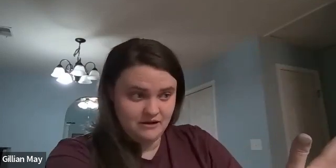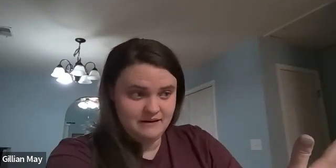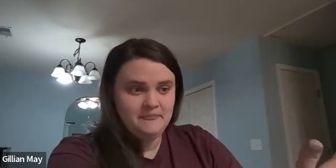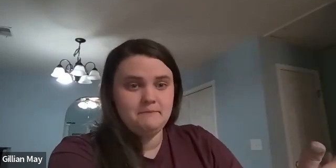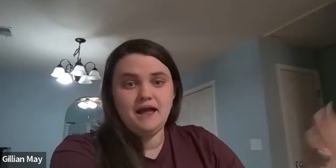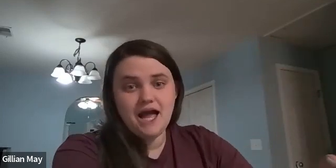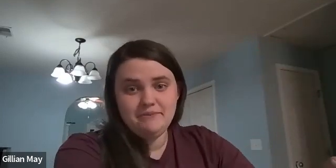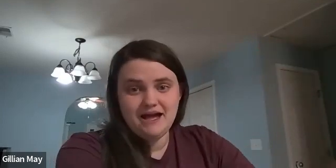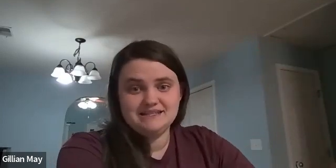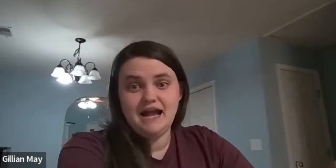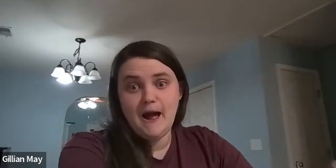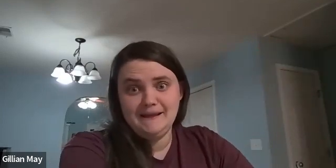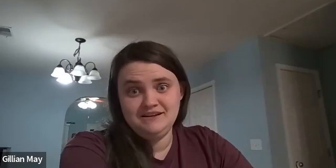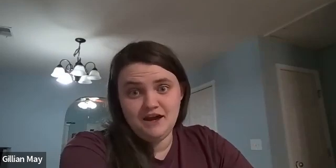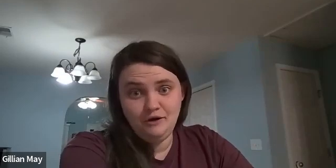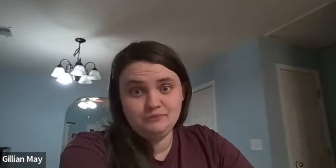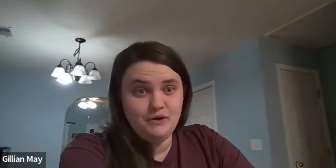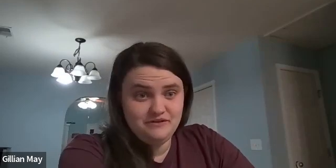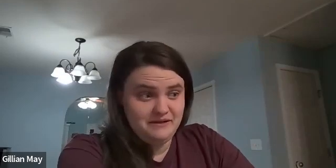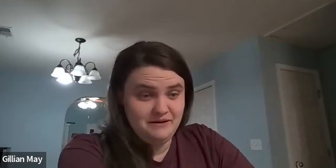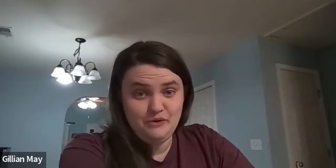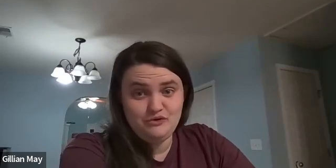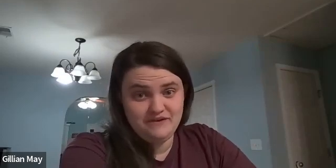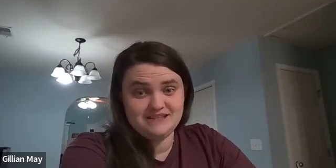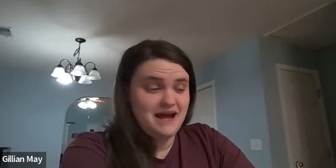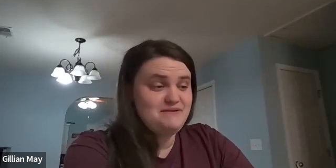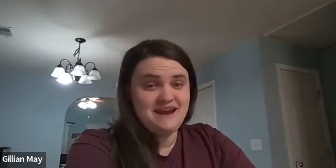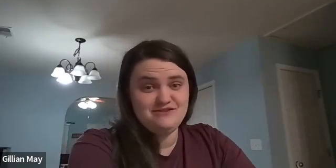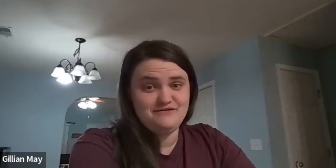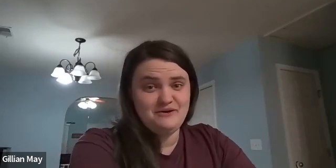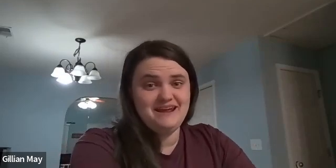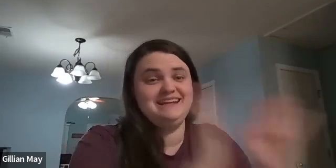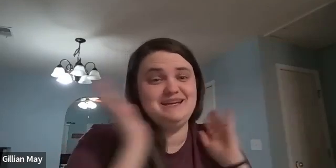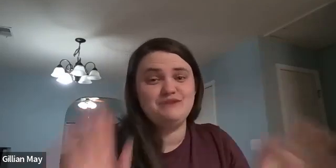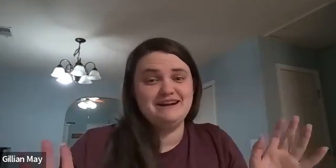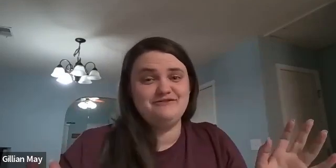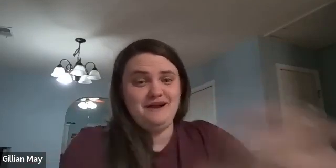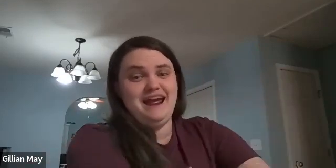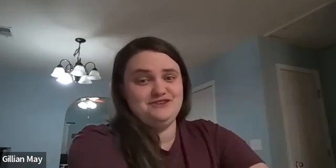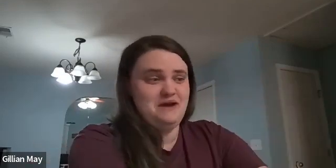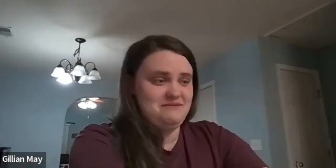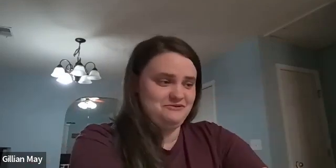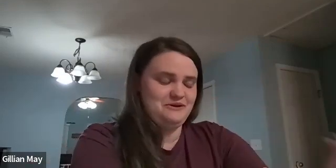on, my iPad is like, I cannot hold both of us, the iPad and the phone, and it keeps ready to fall and I have to grab it before it goes